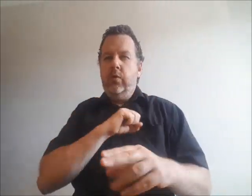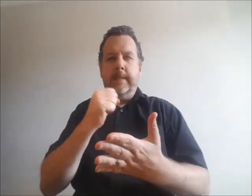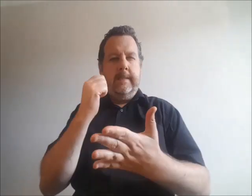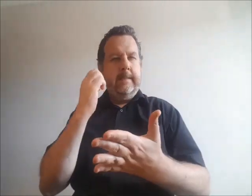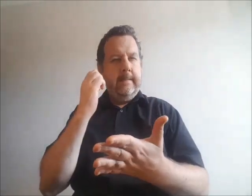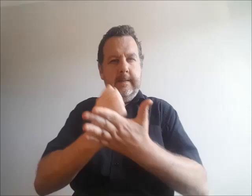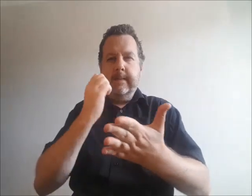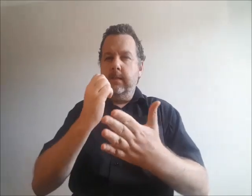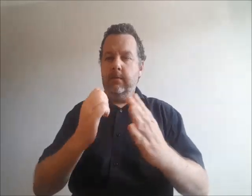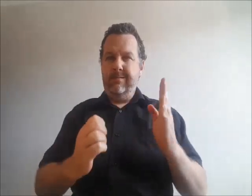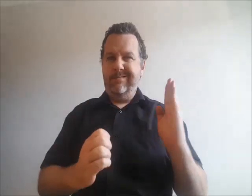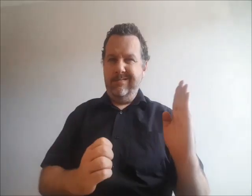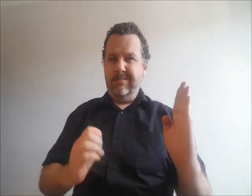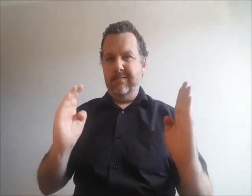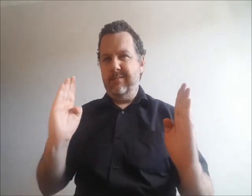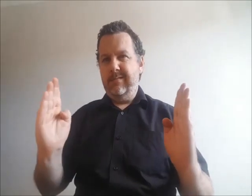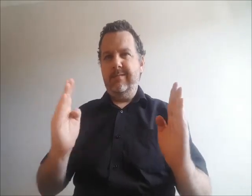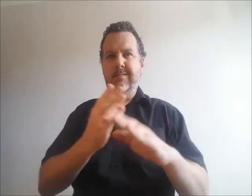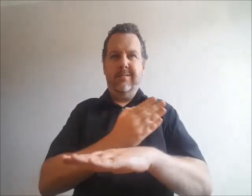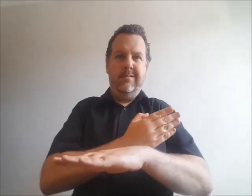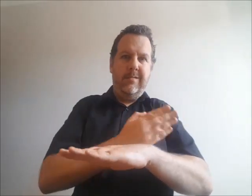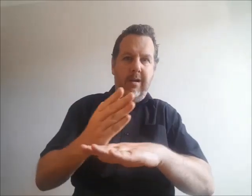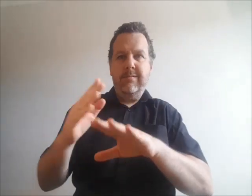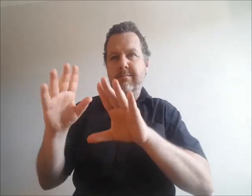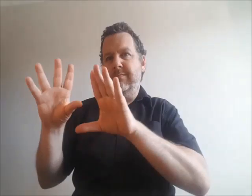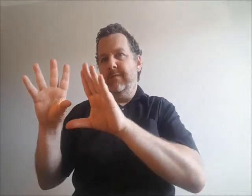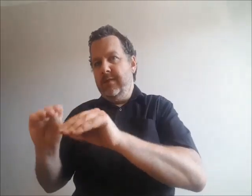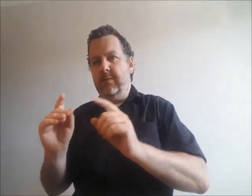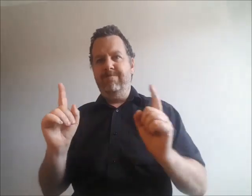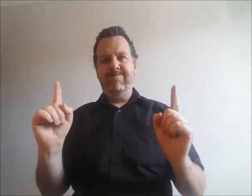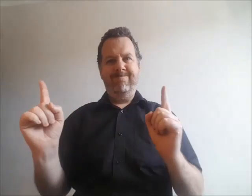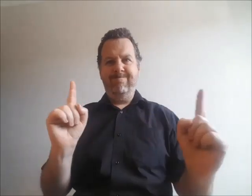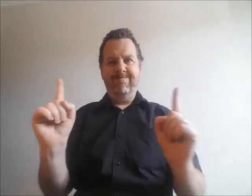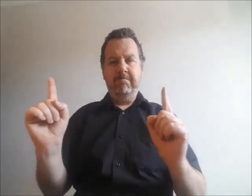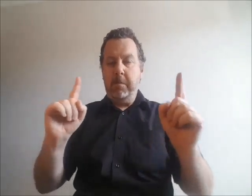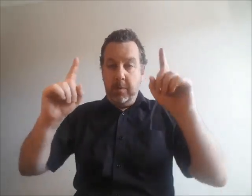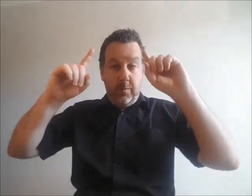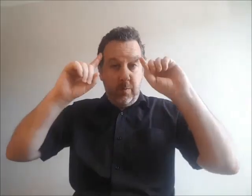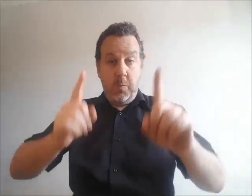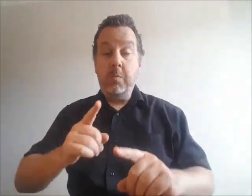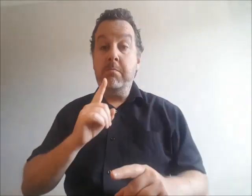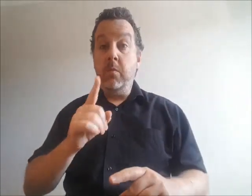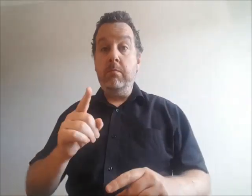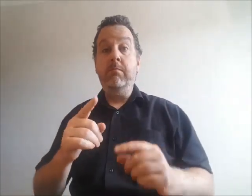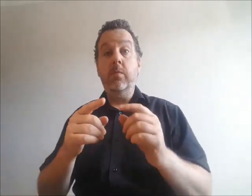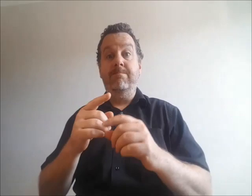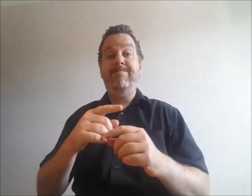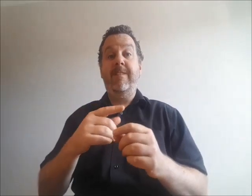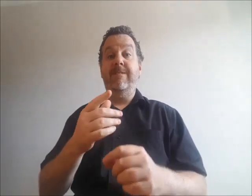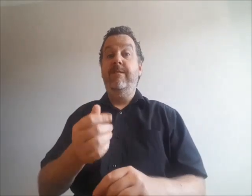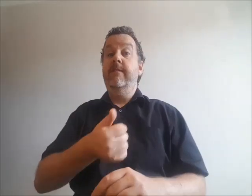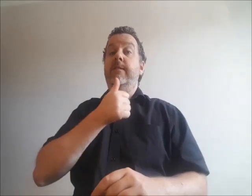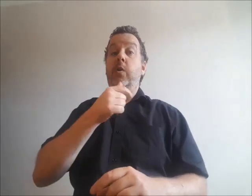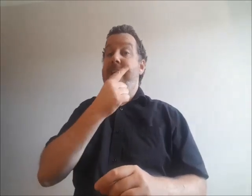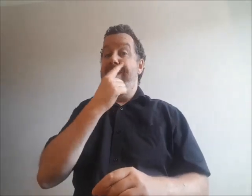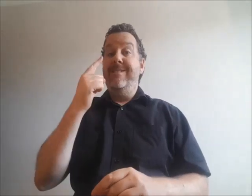I'm not entirely sure of the exact start and end points when the school or class came to an end. But the first evidence